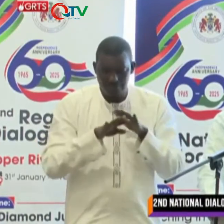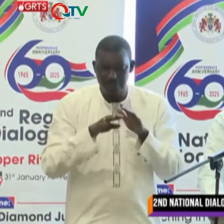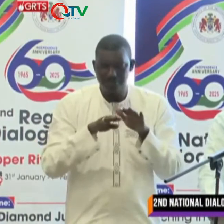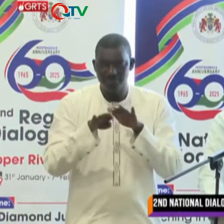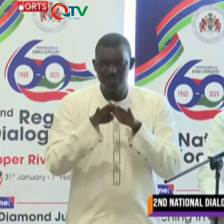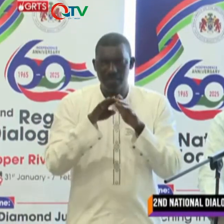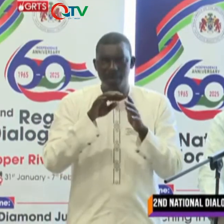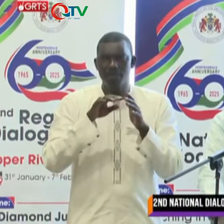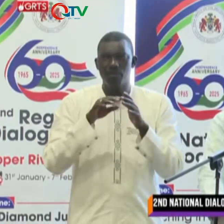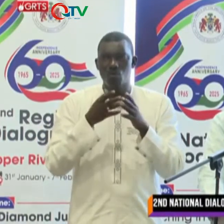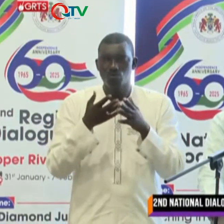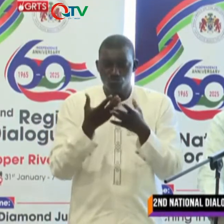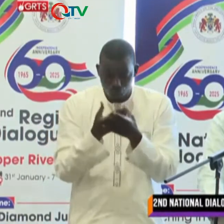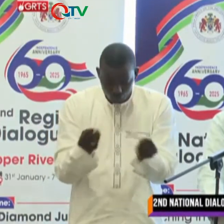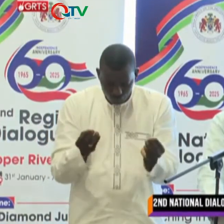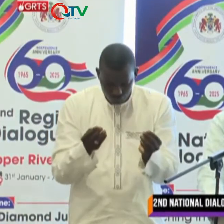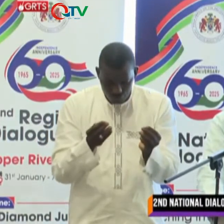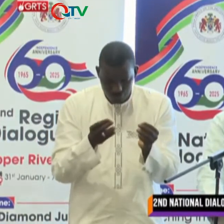on the best options.